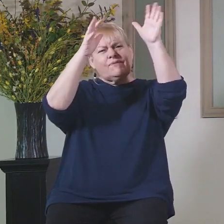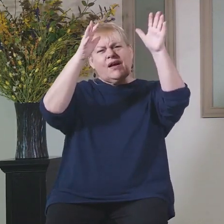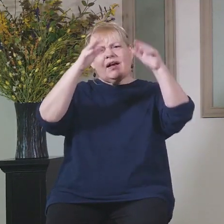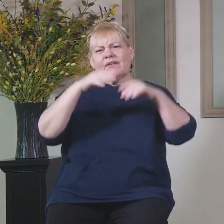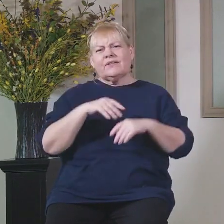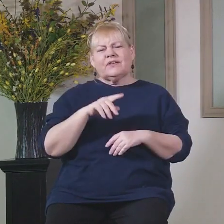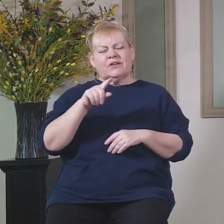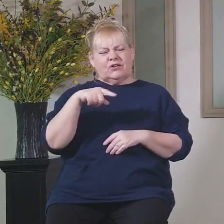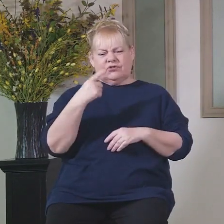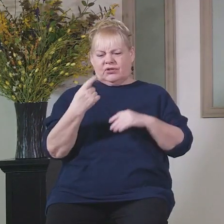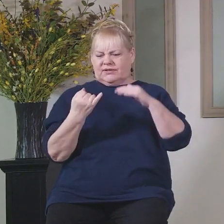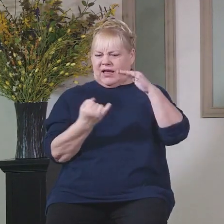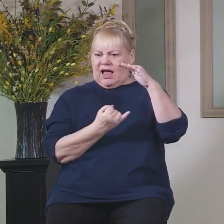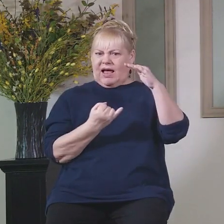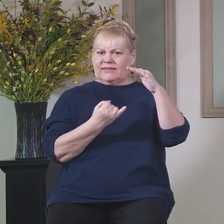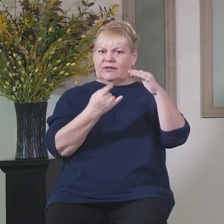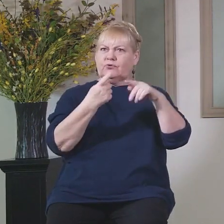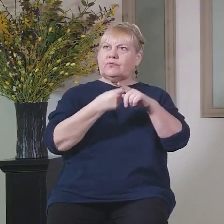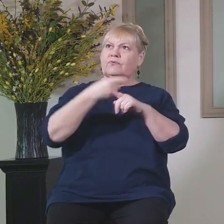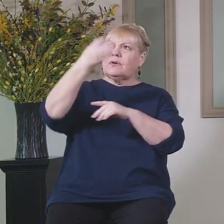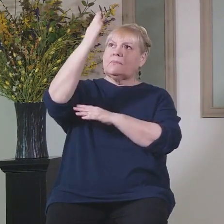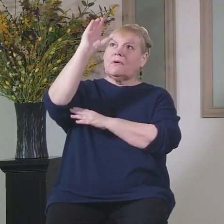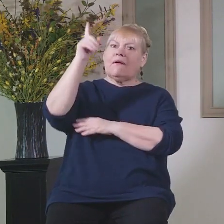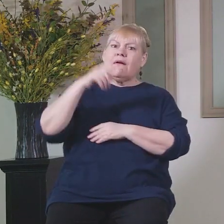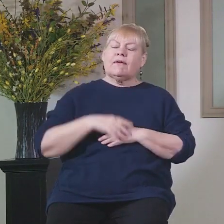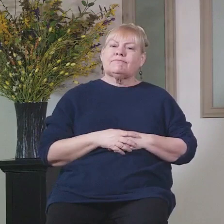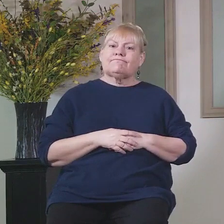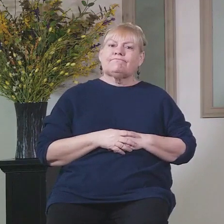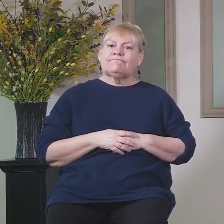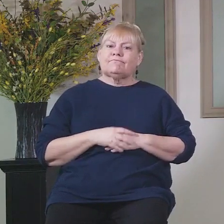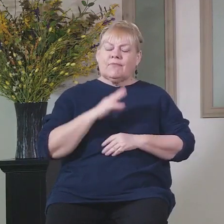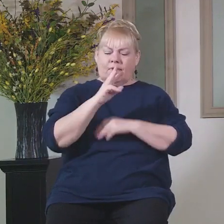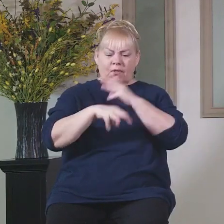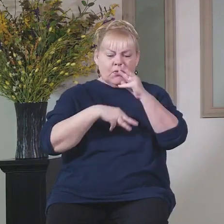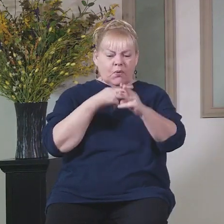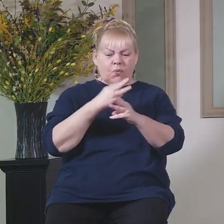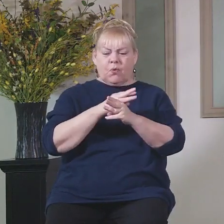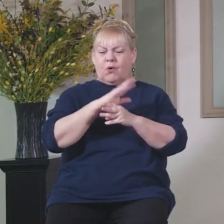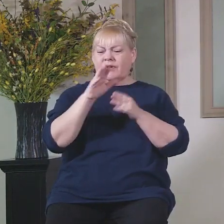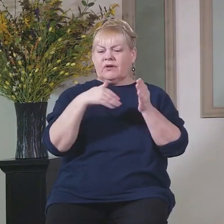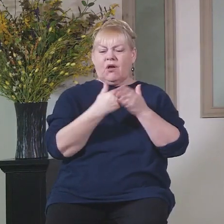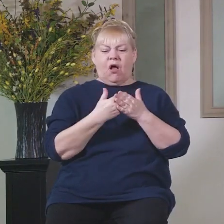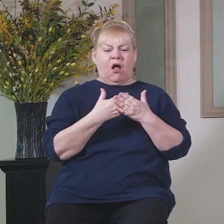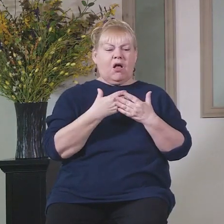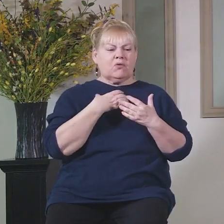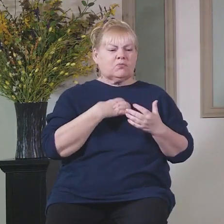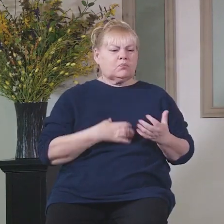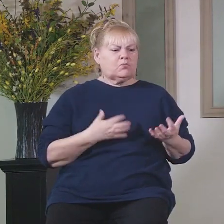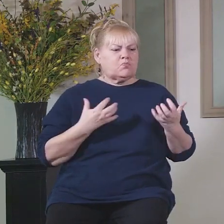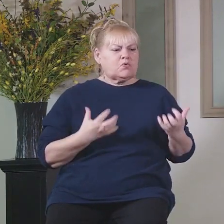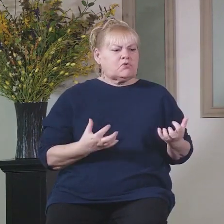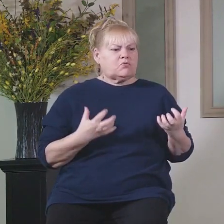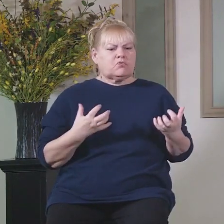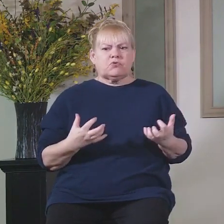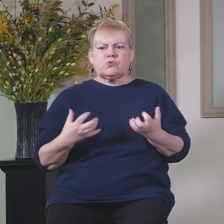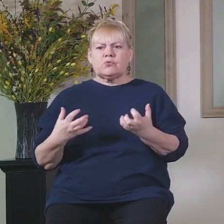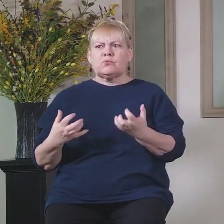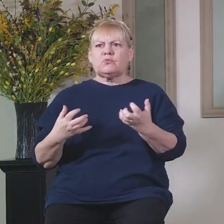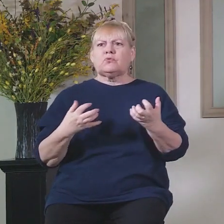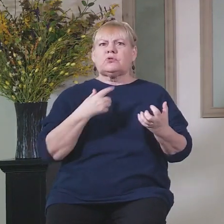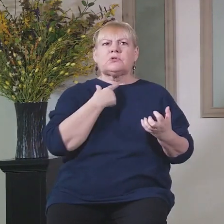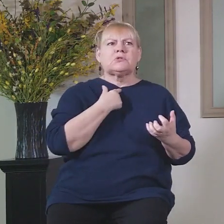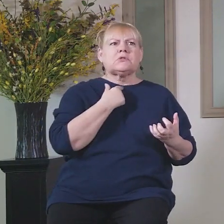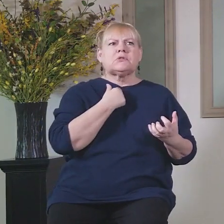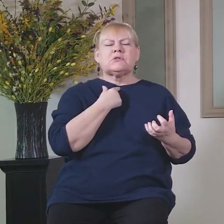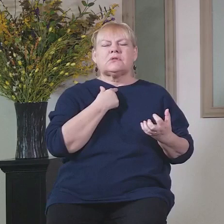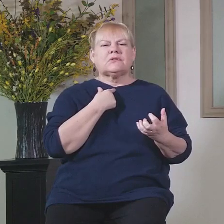just isolates you from him. The world and all its wanting, wanting, wanting is on